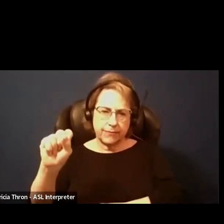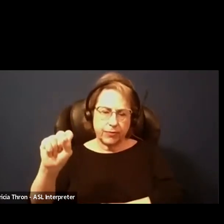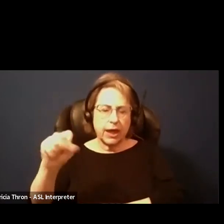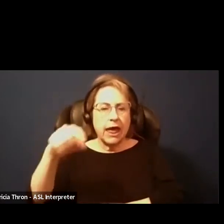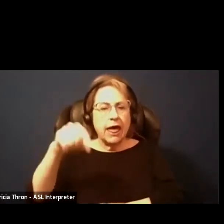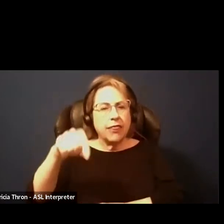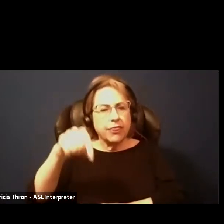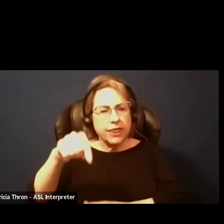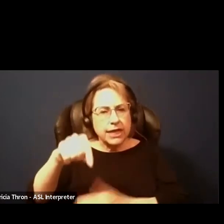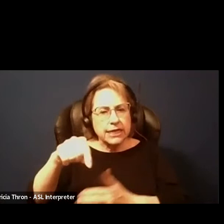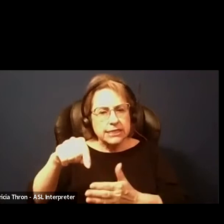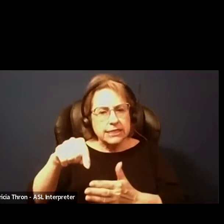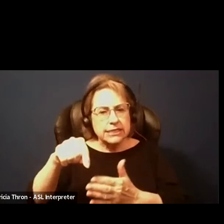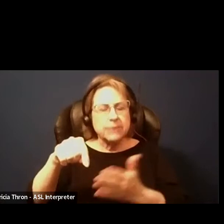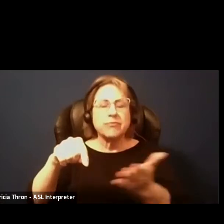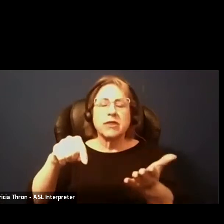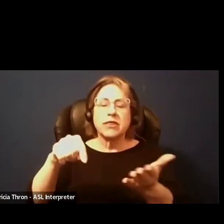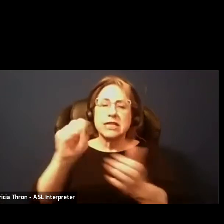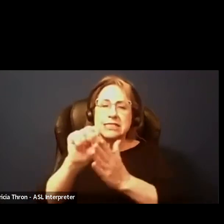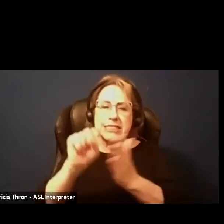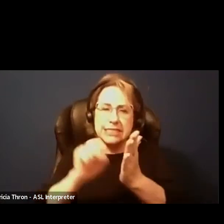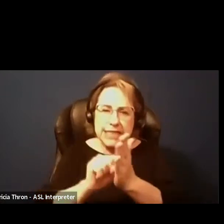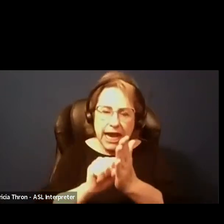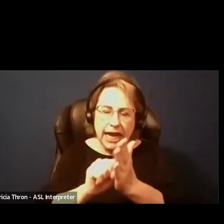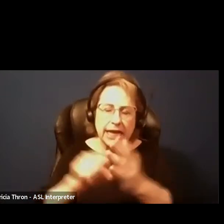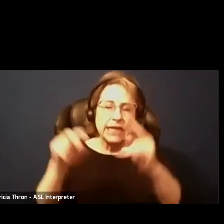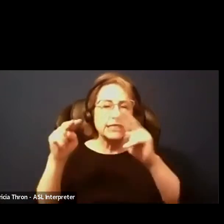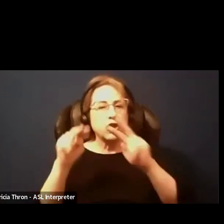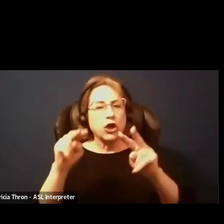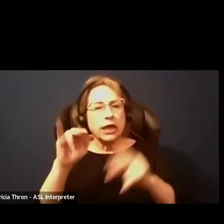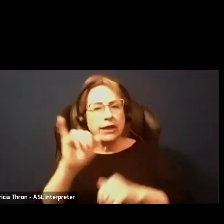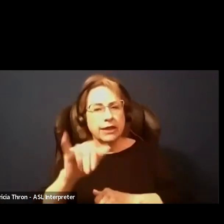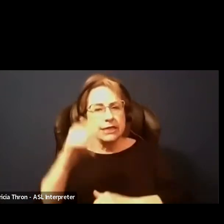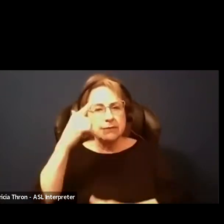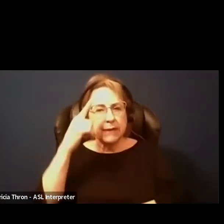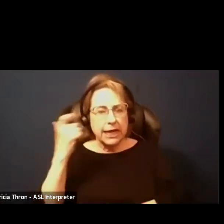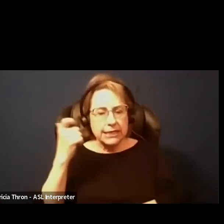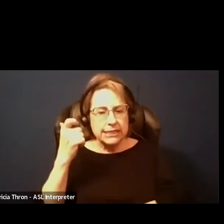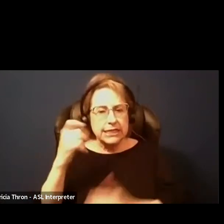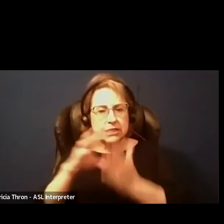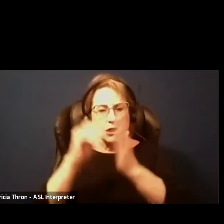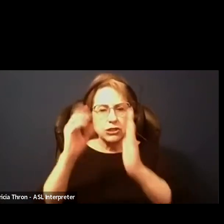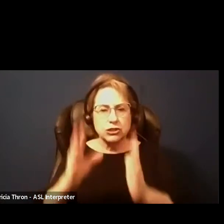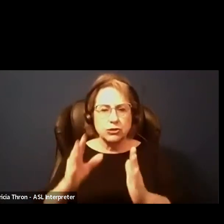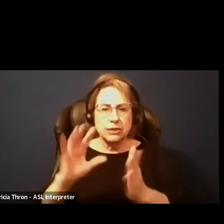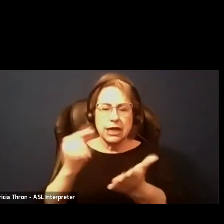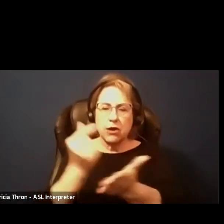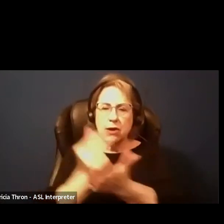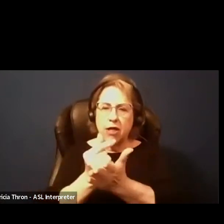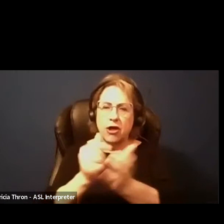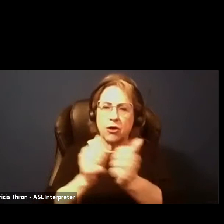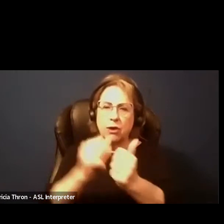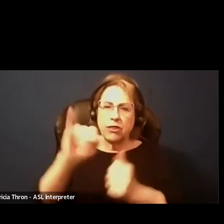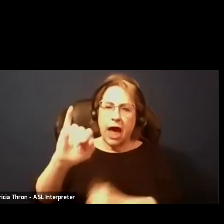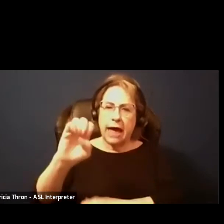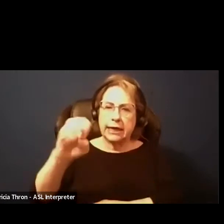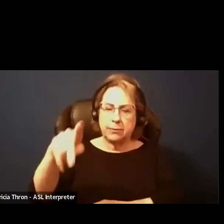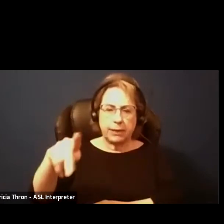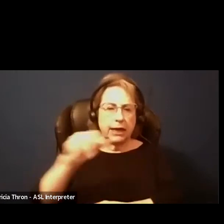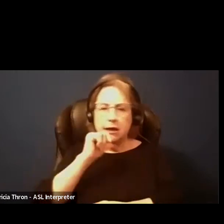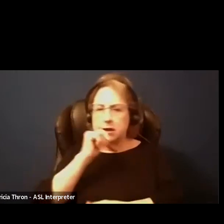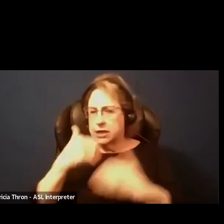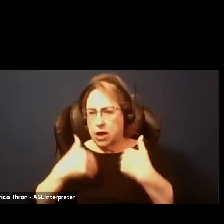looked at the highest level of the state, because these are students who graduated with IEPs that did not have employment skills,